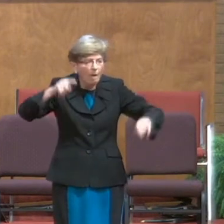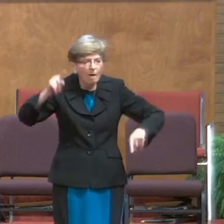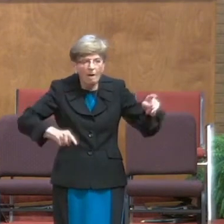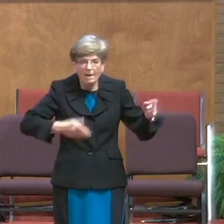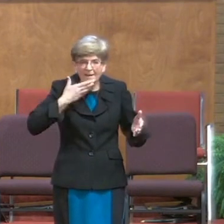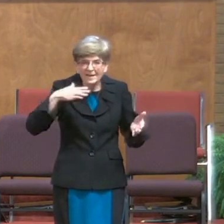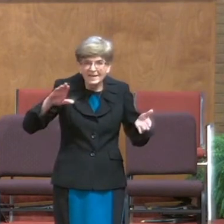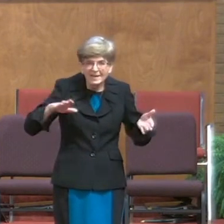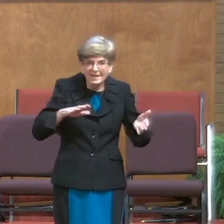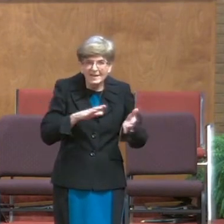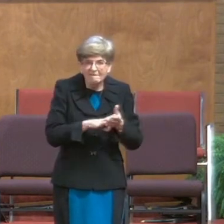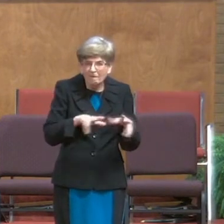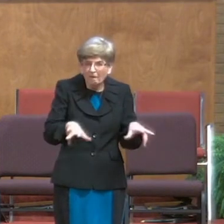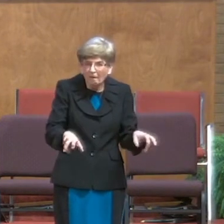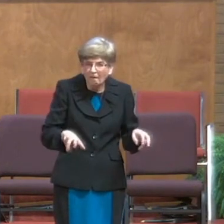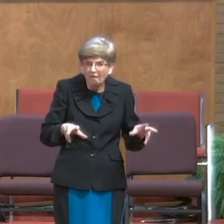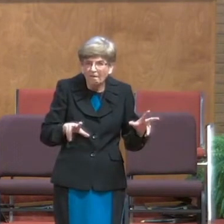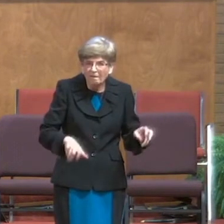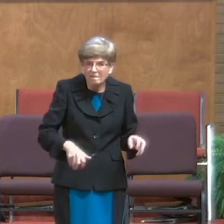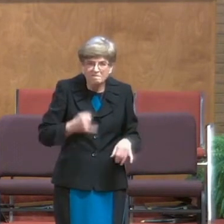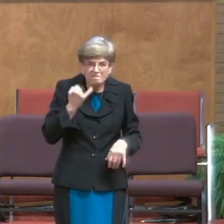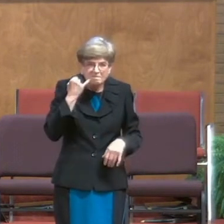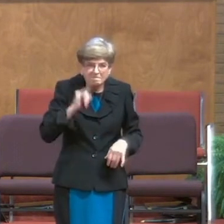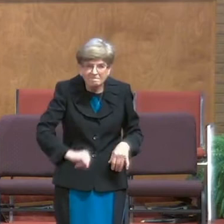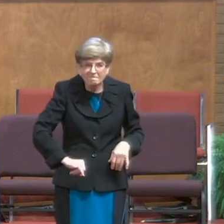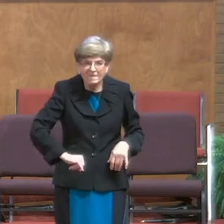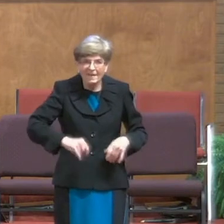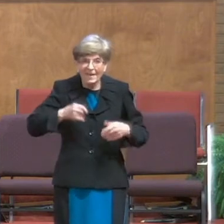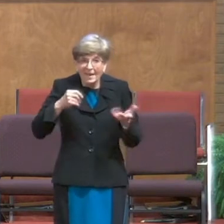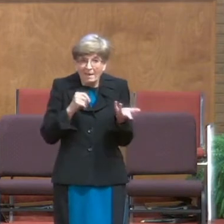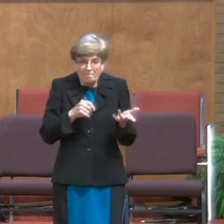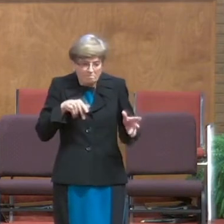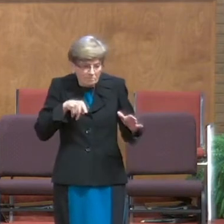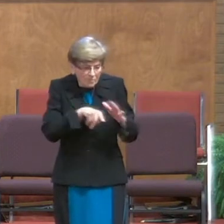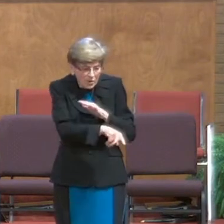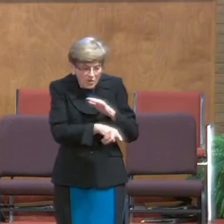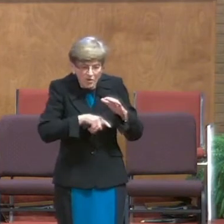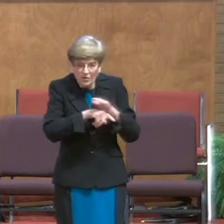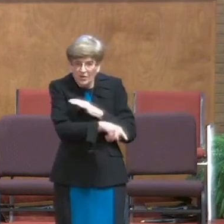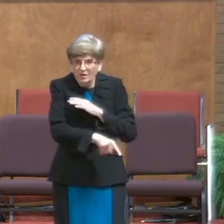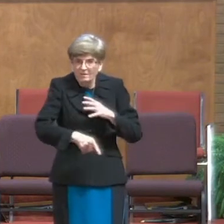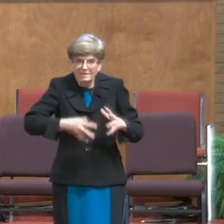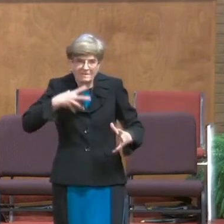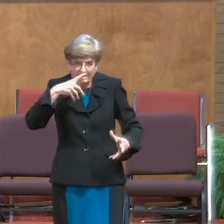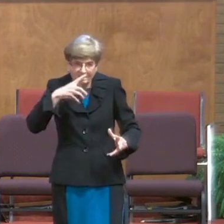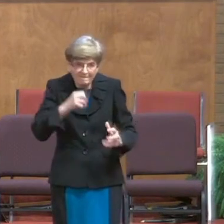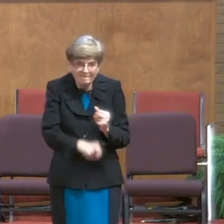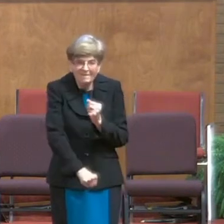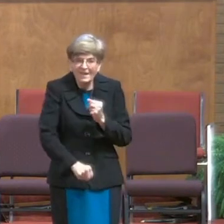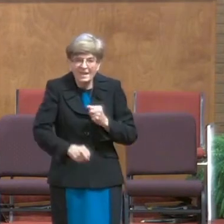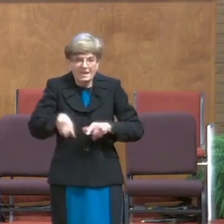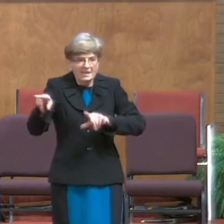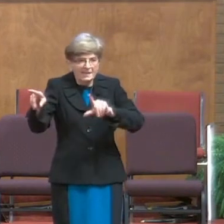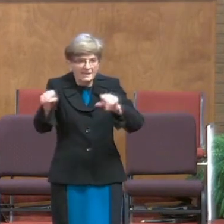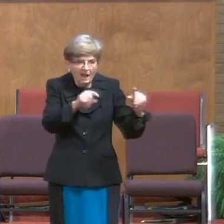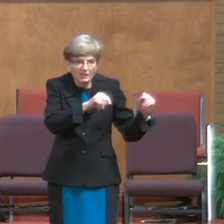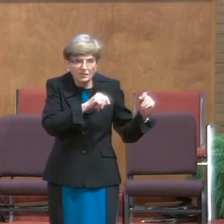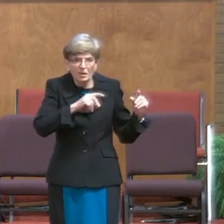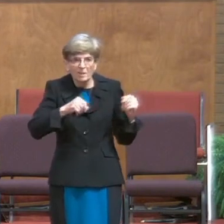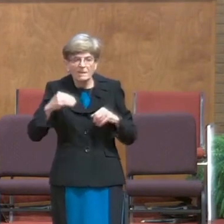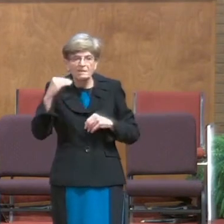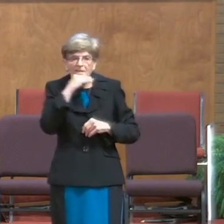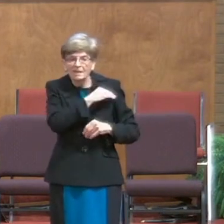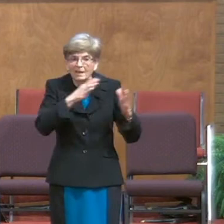covetousness, malice. They're full of envy and murder and strife and deceit and maliciousness. They are gossips,